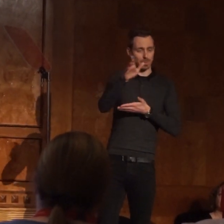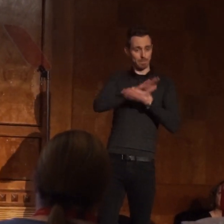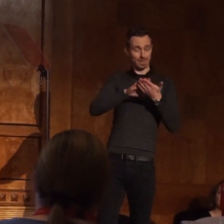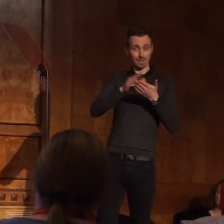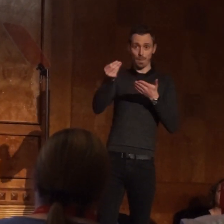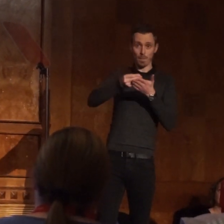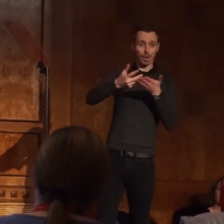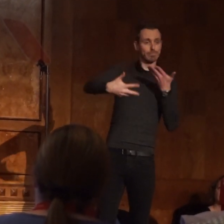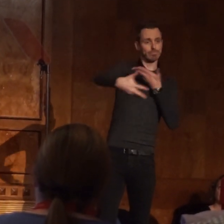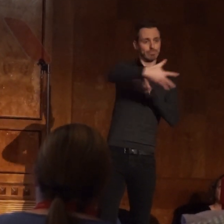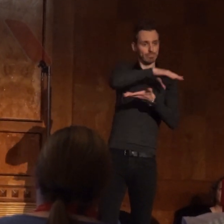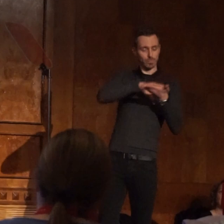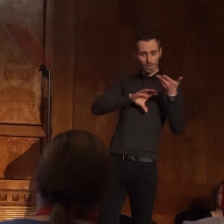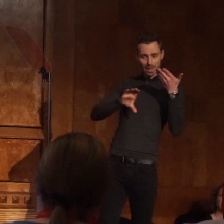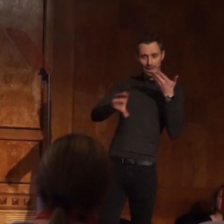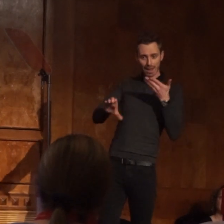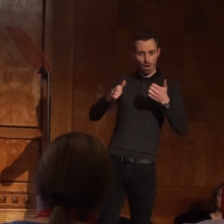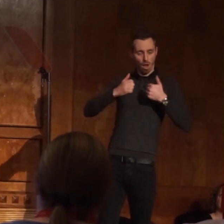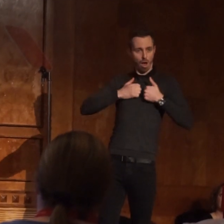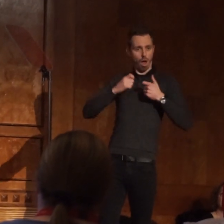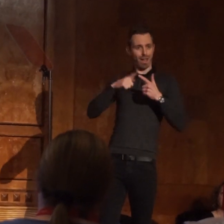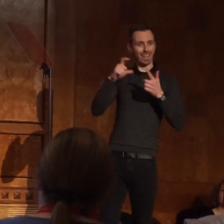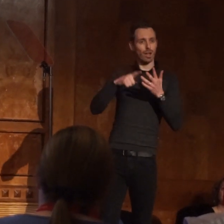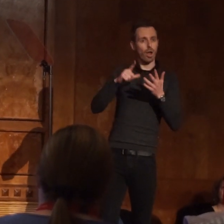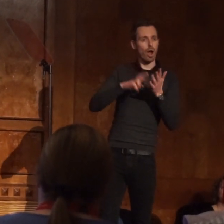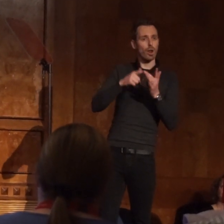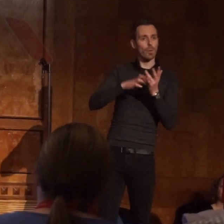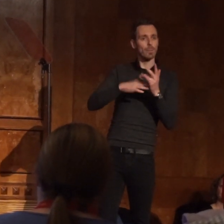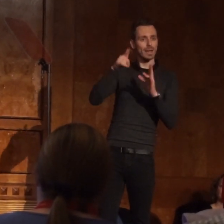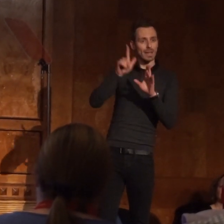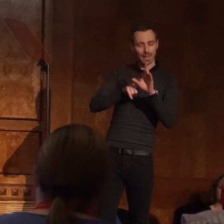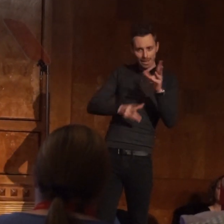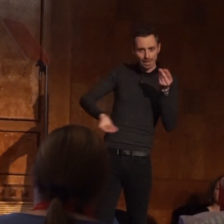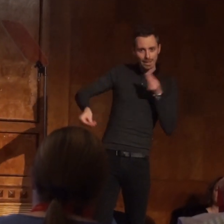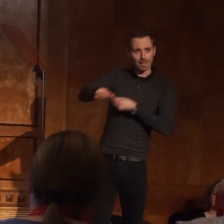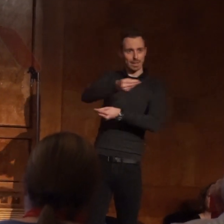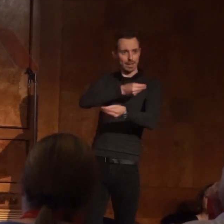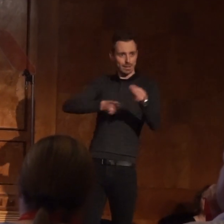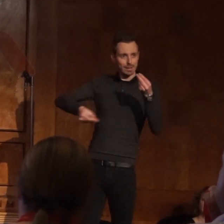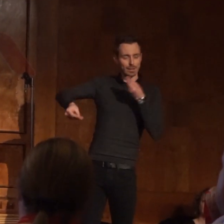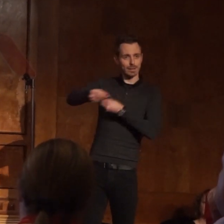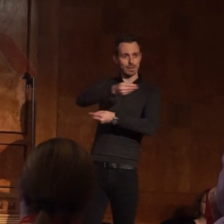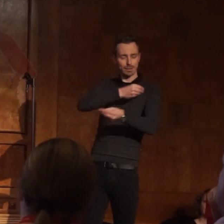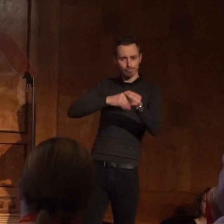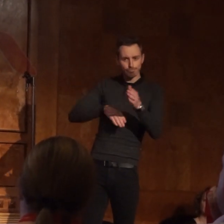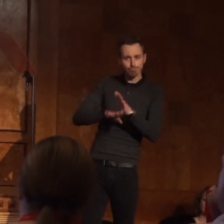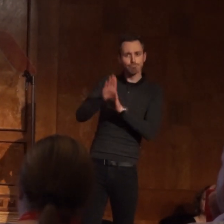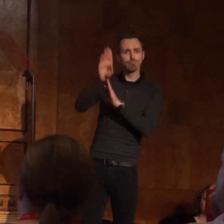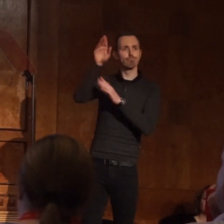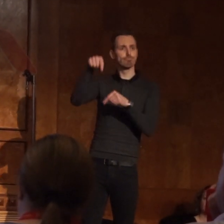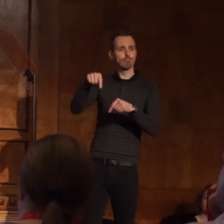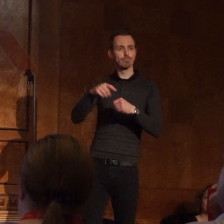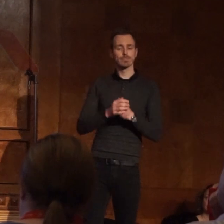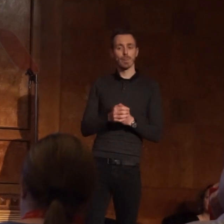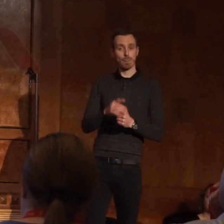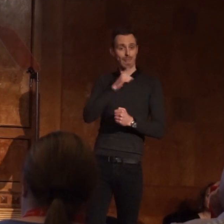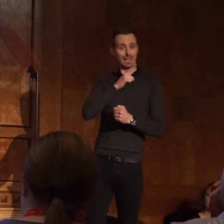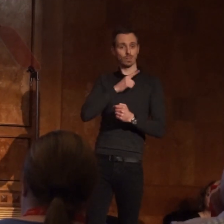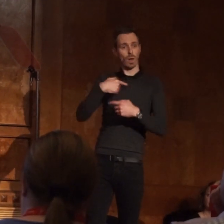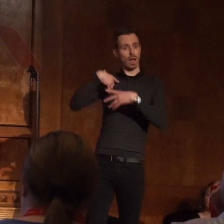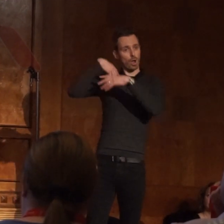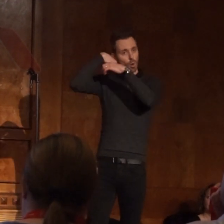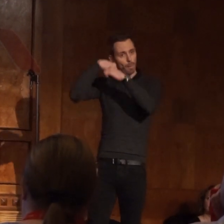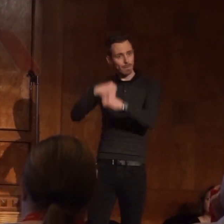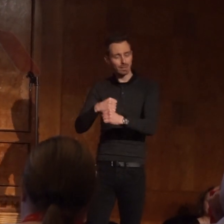the infrastructure that businesses and individuals rely on. That's why we are so committed to developing a